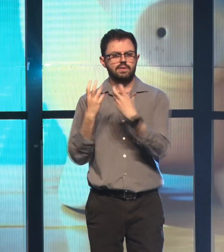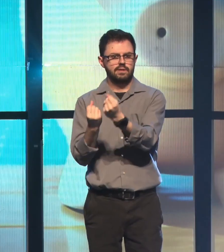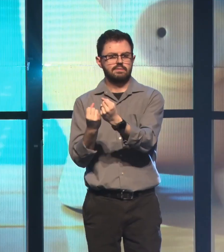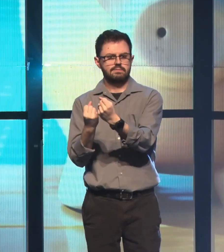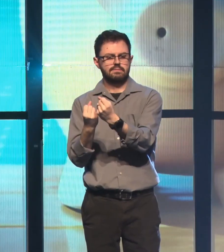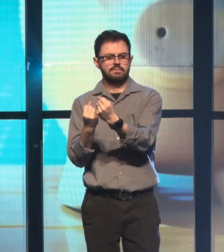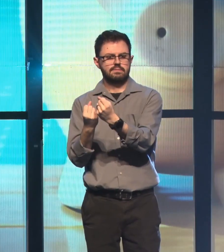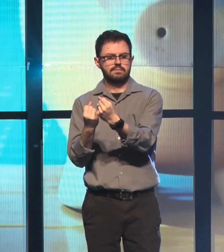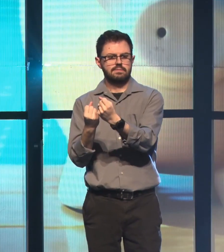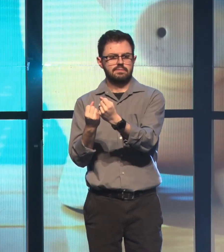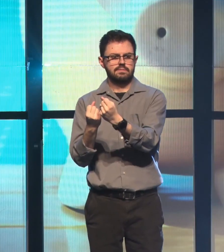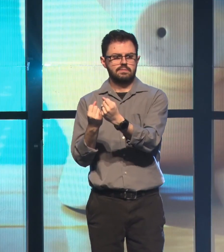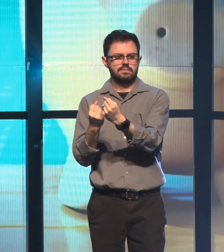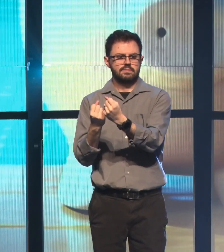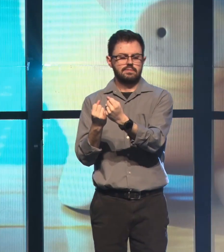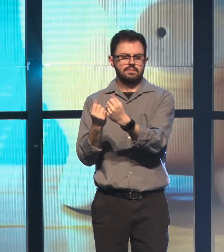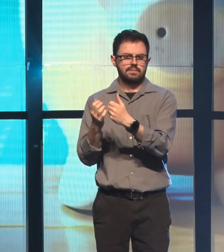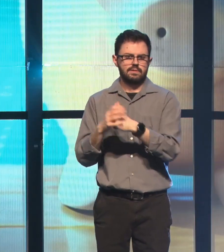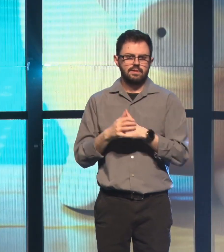with,